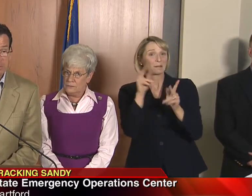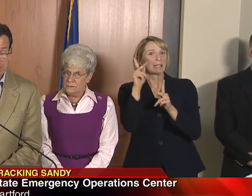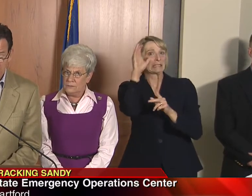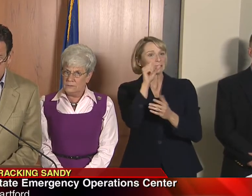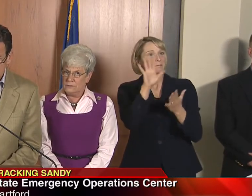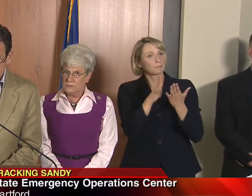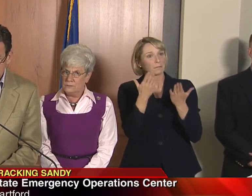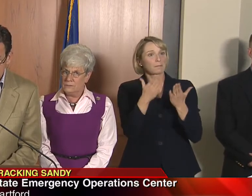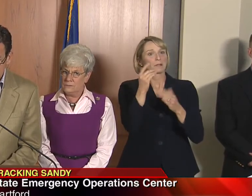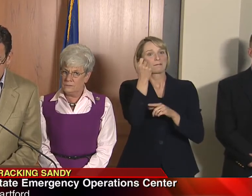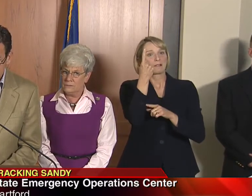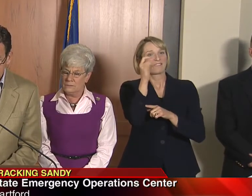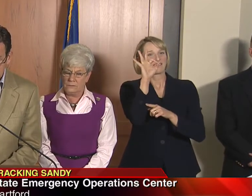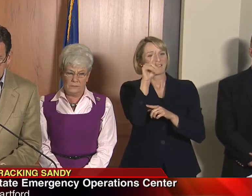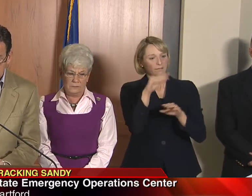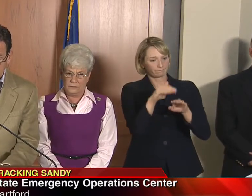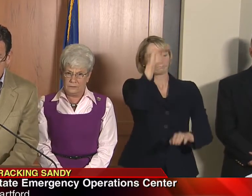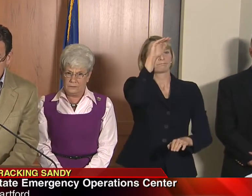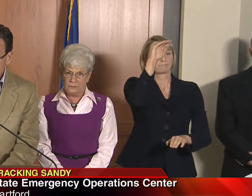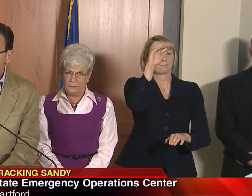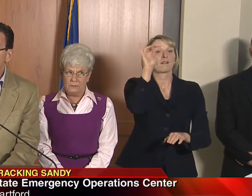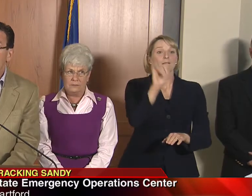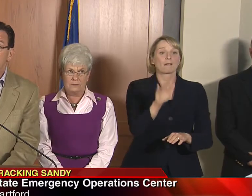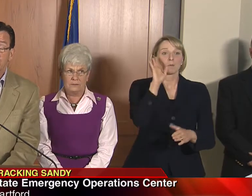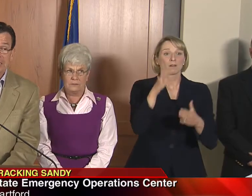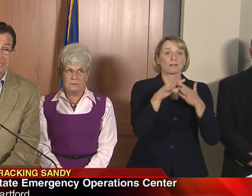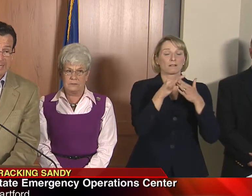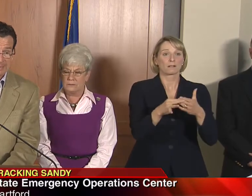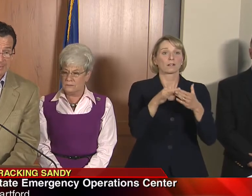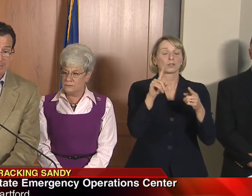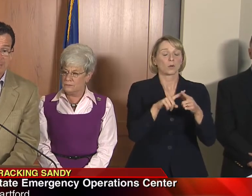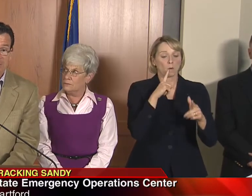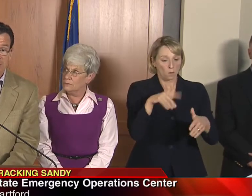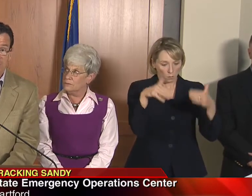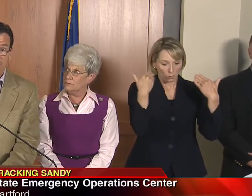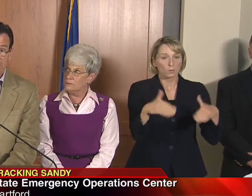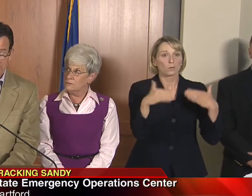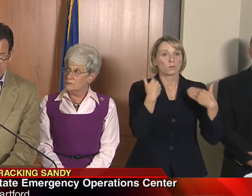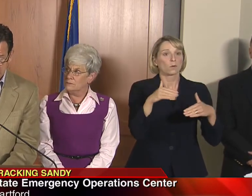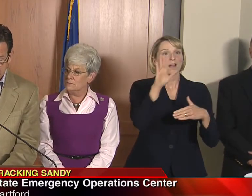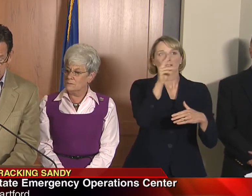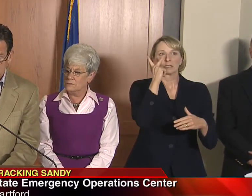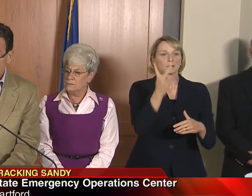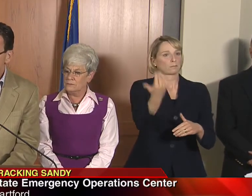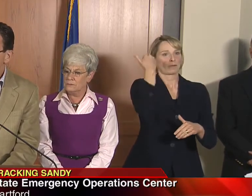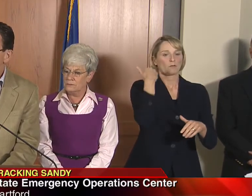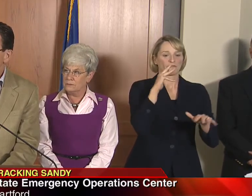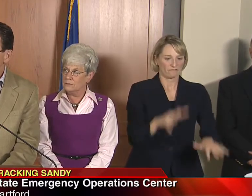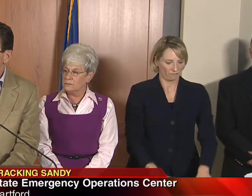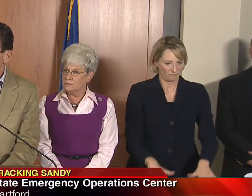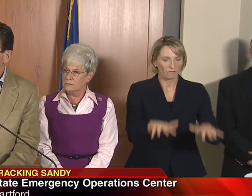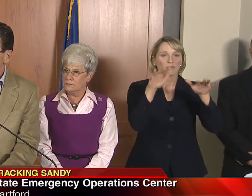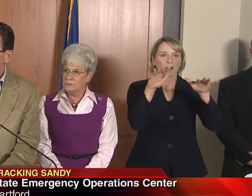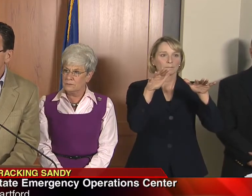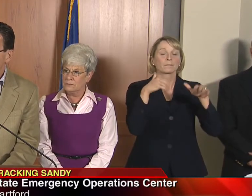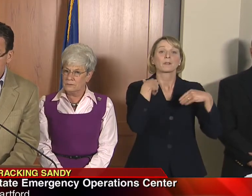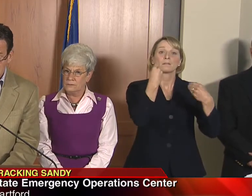above typical high tide. That would lead to unprecedented flooding. To put it in